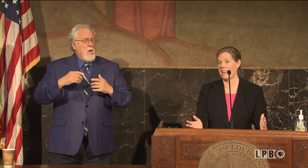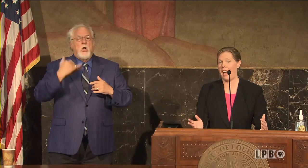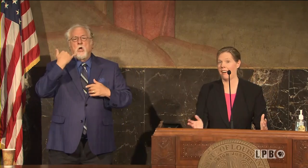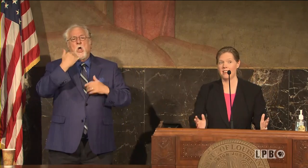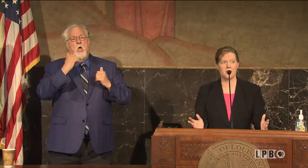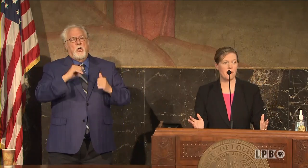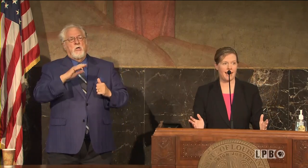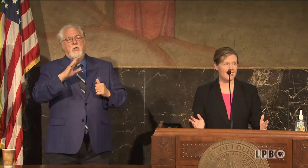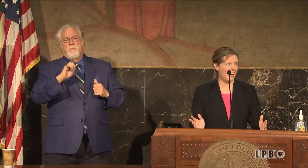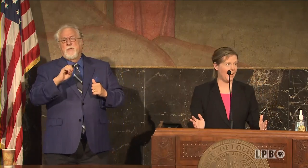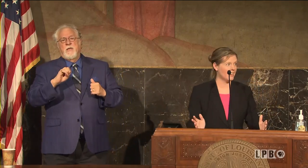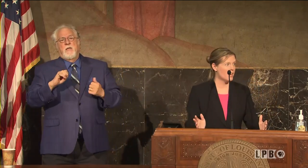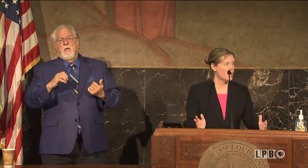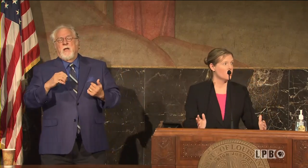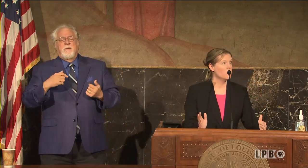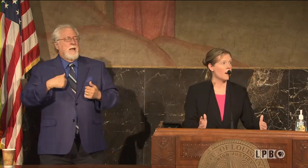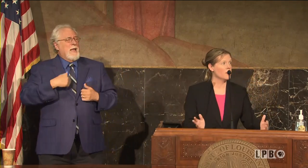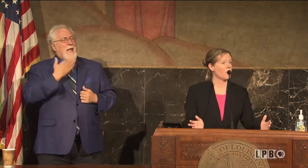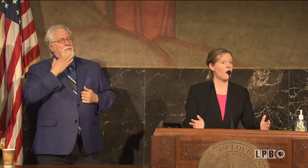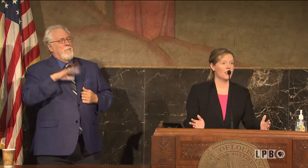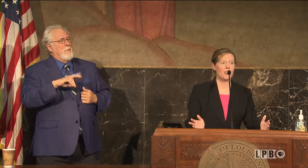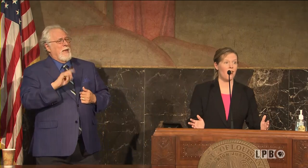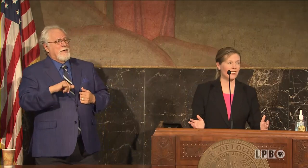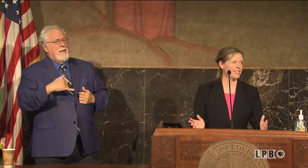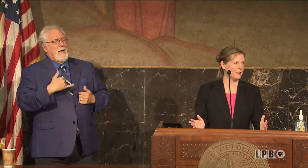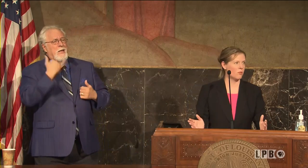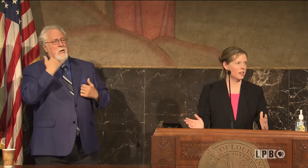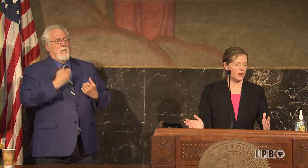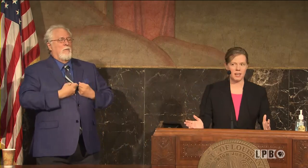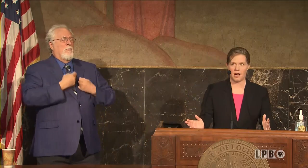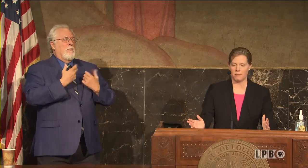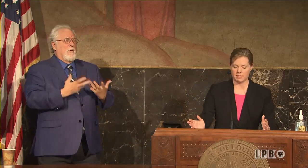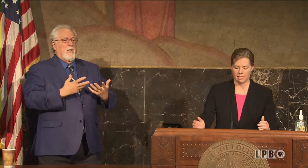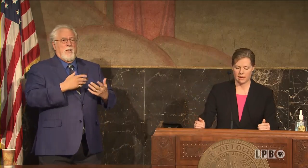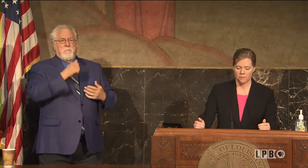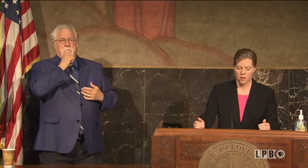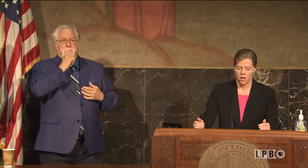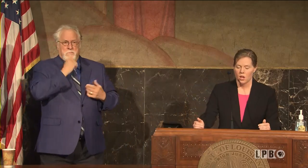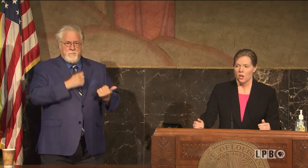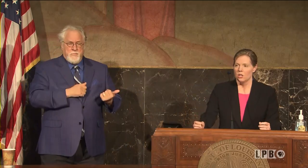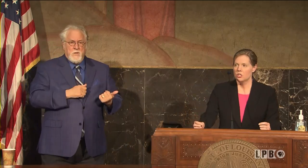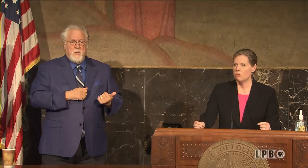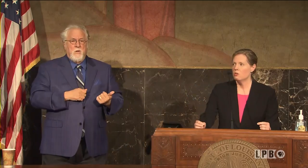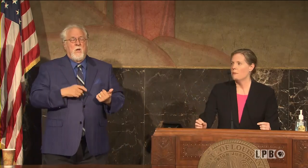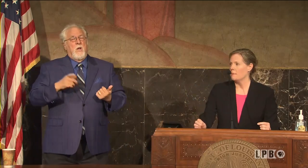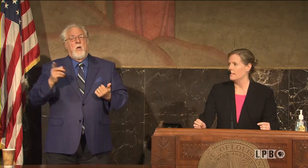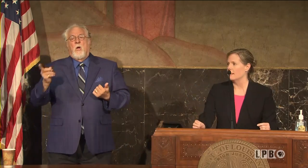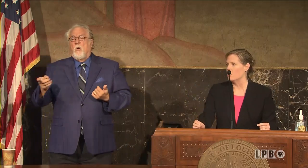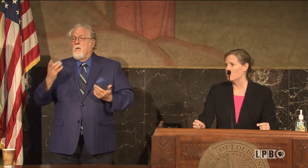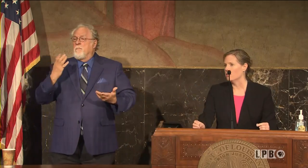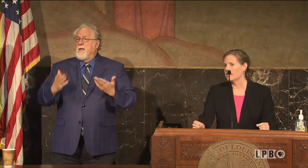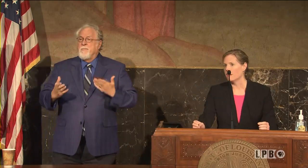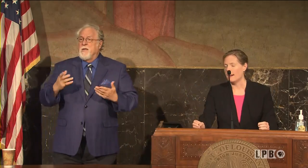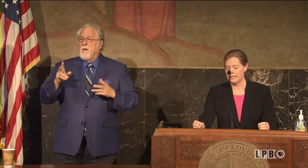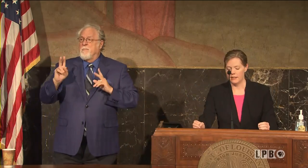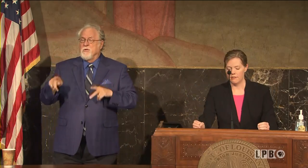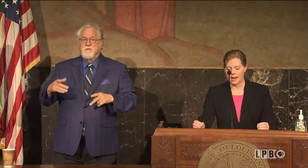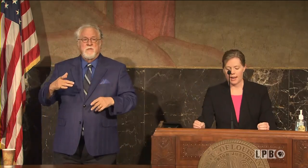someone just having a bad day who wanted to call and talk to someone anonymously, to maybe someone